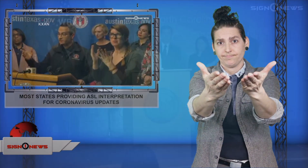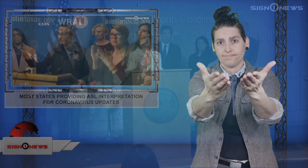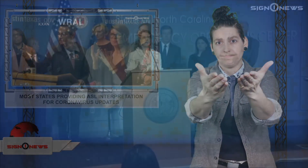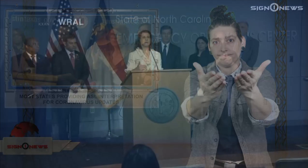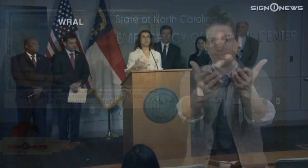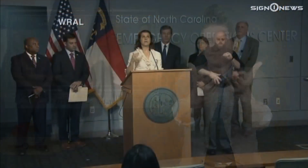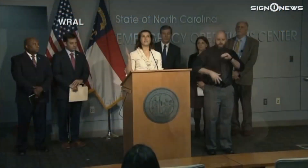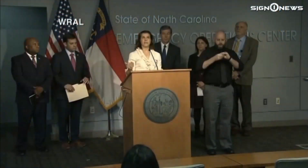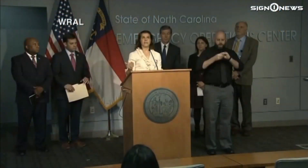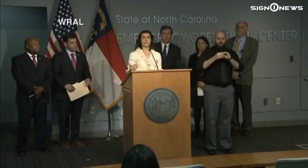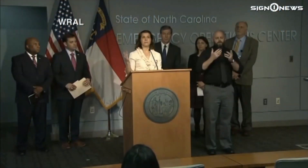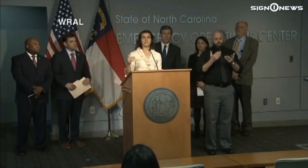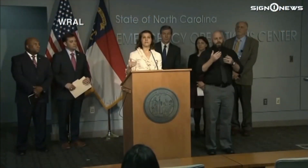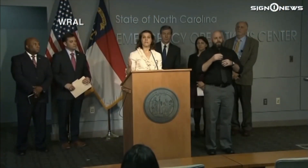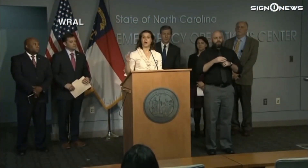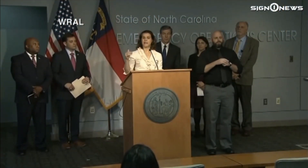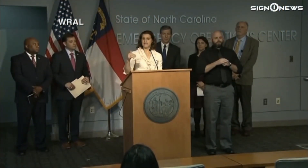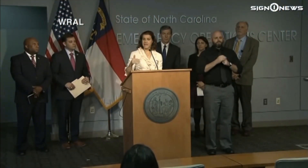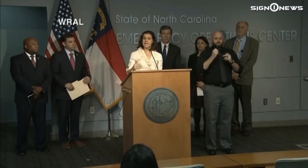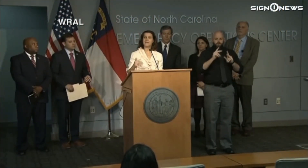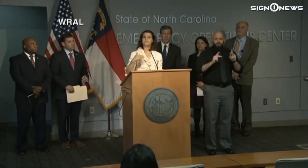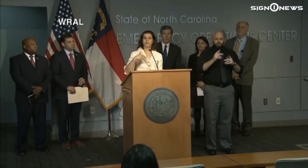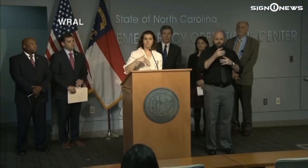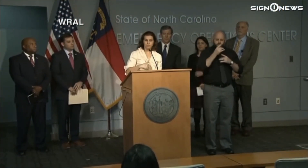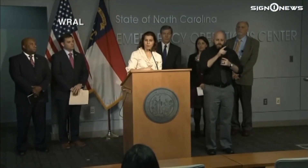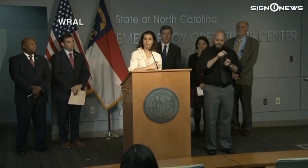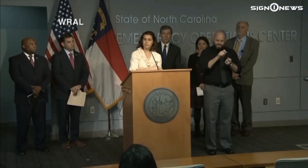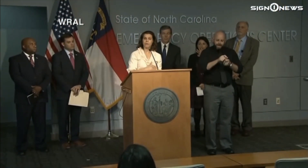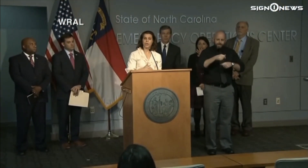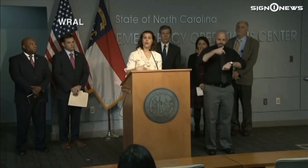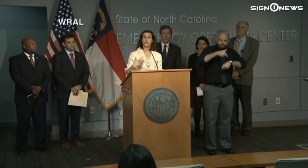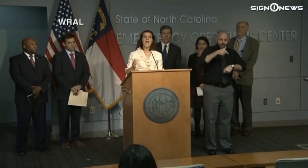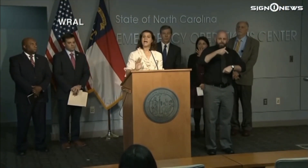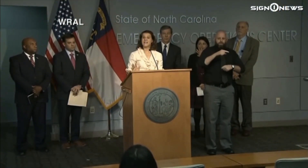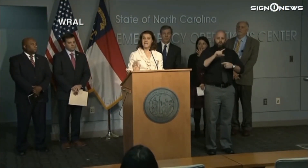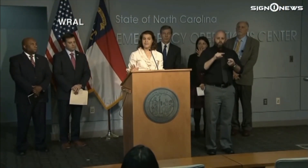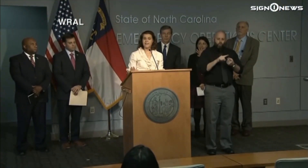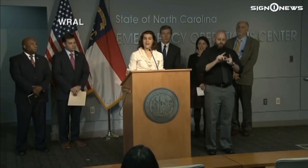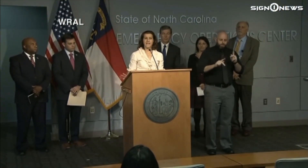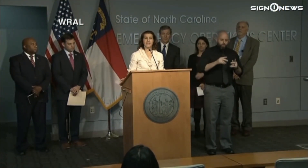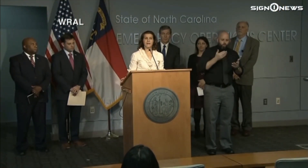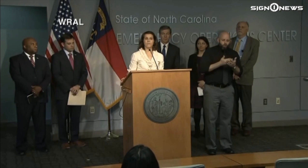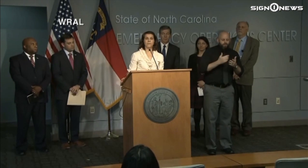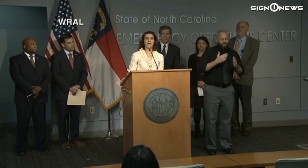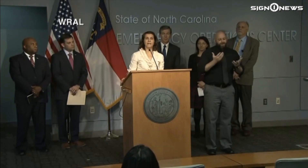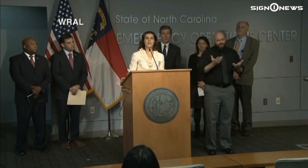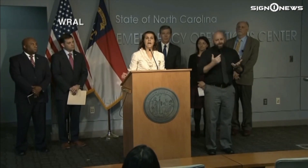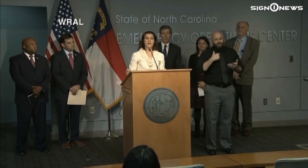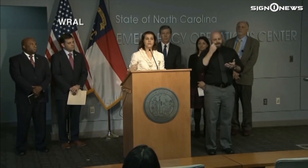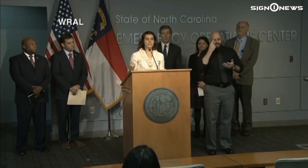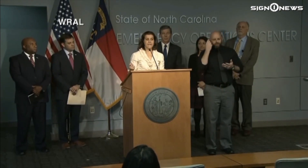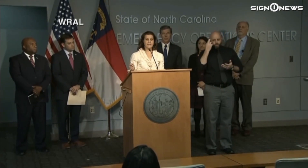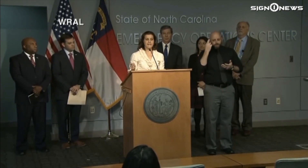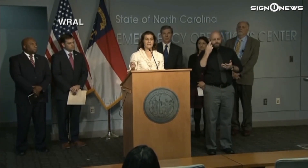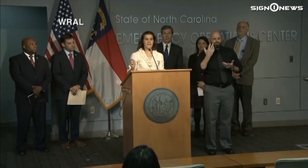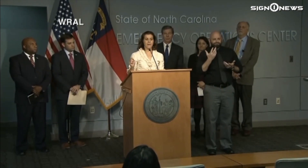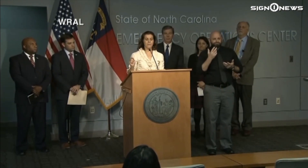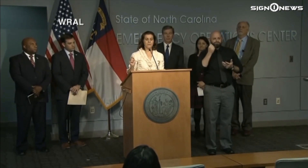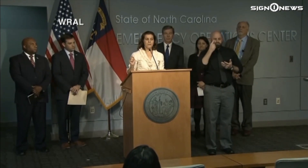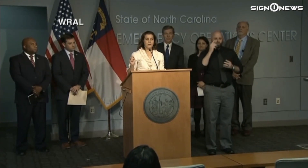there's been a lot of interest specifically on exact timeframes and where would people go, and I get that, and that understanding